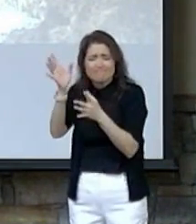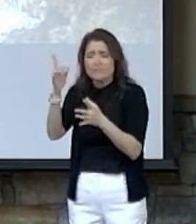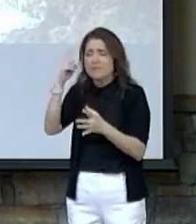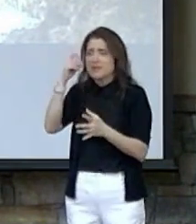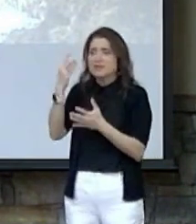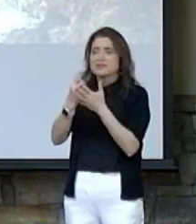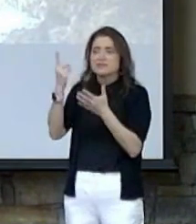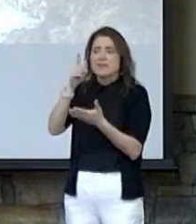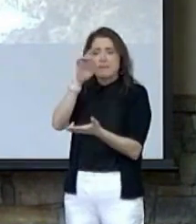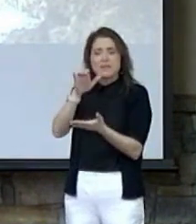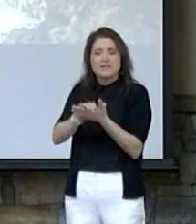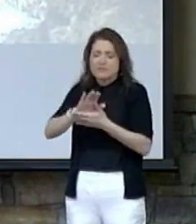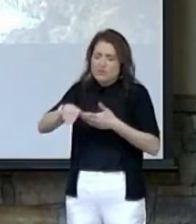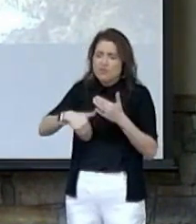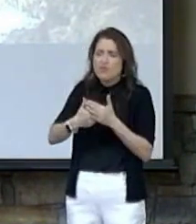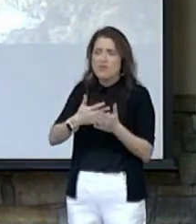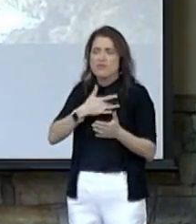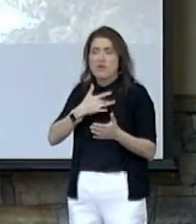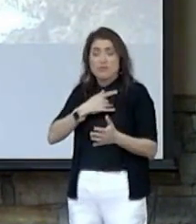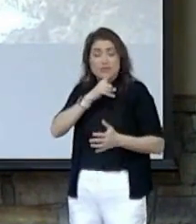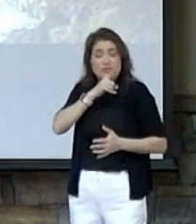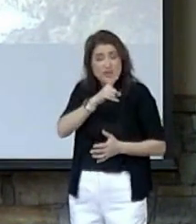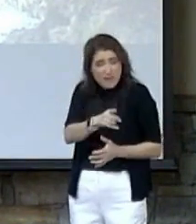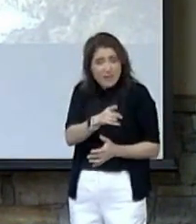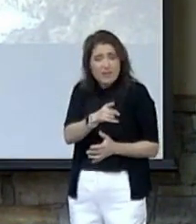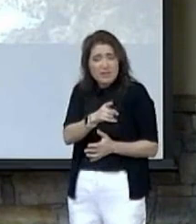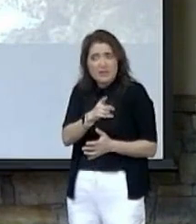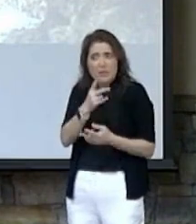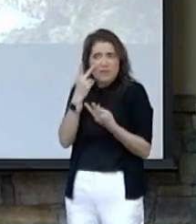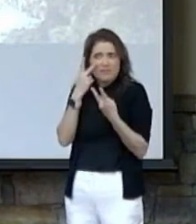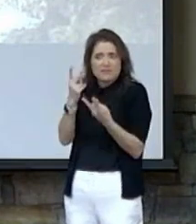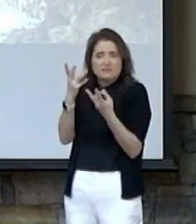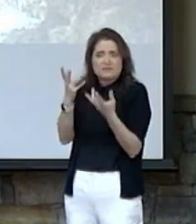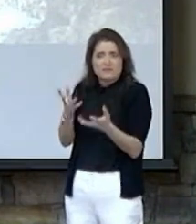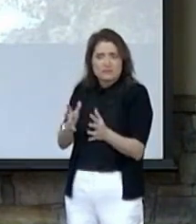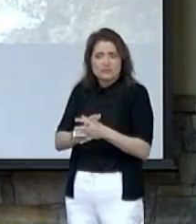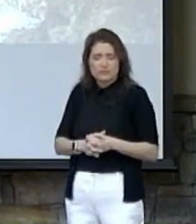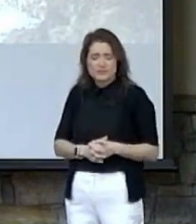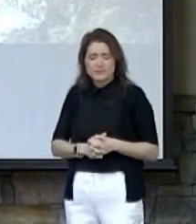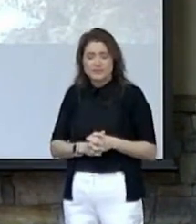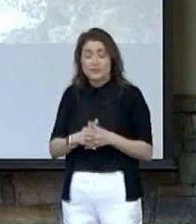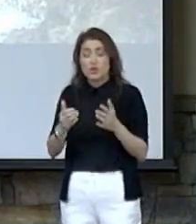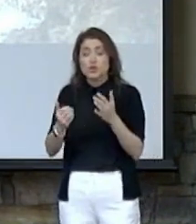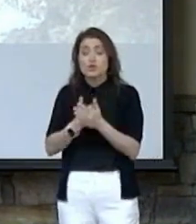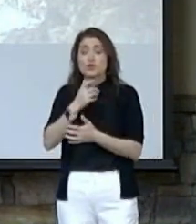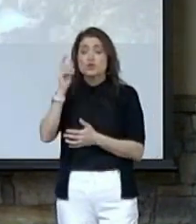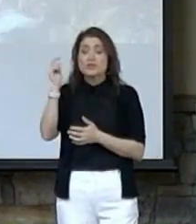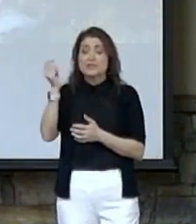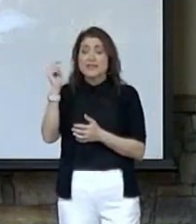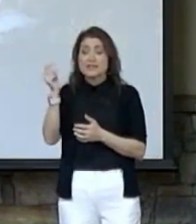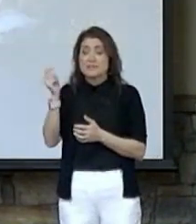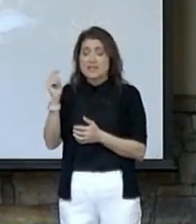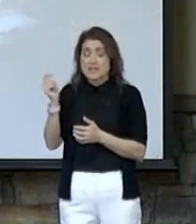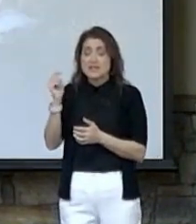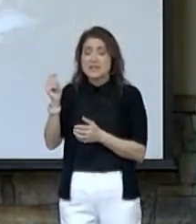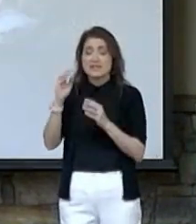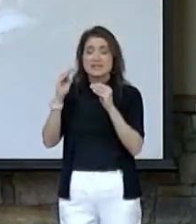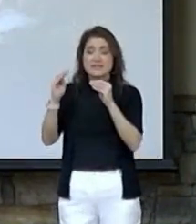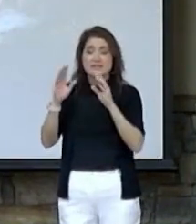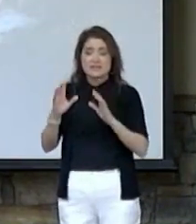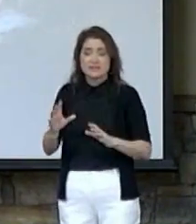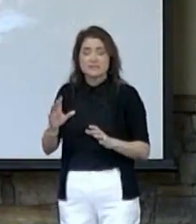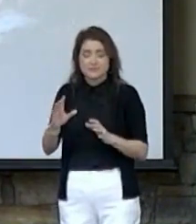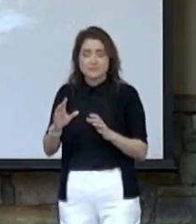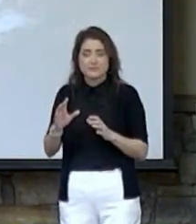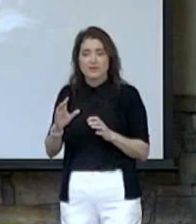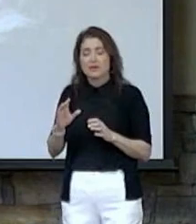with all of their hearts was real and that they saw. New Testament scholar Gerd Ludemann,